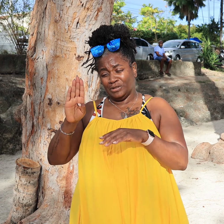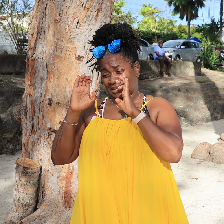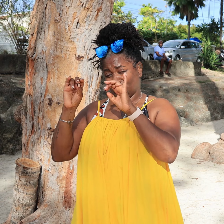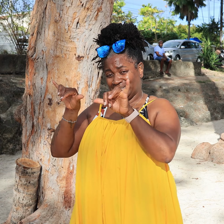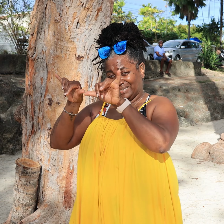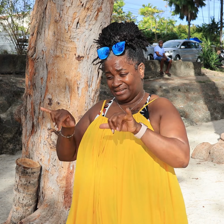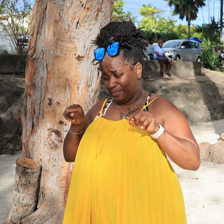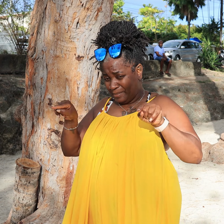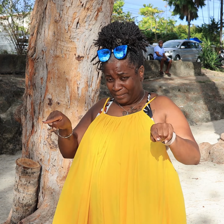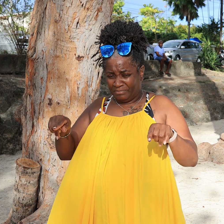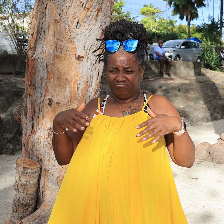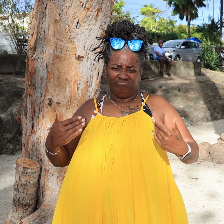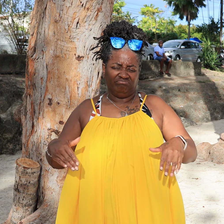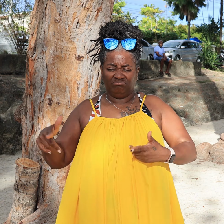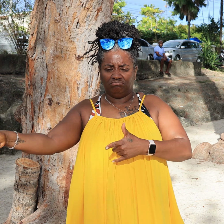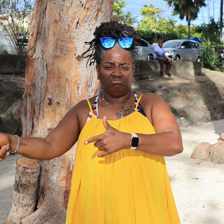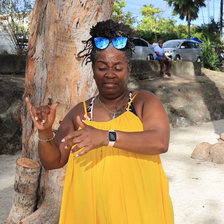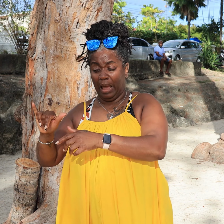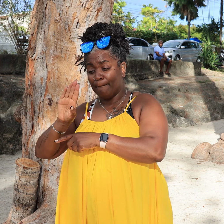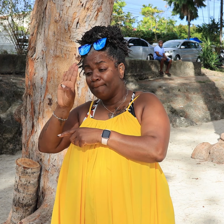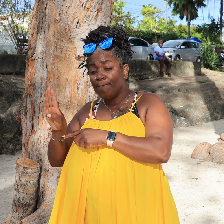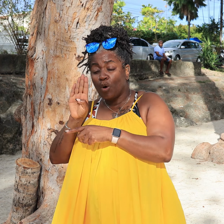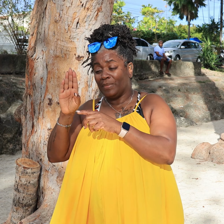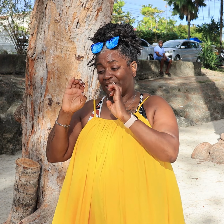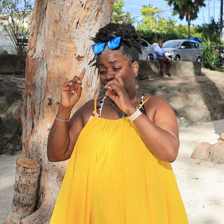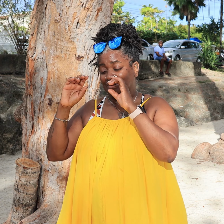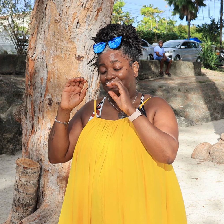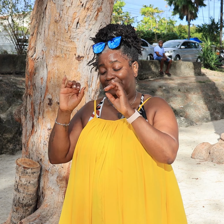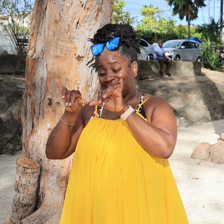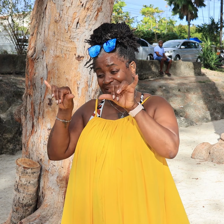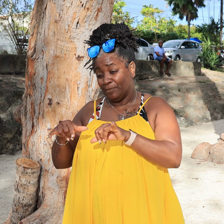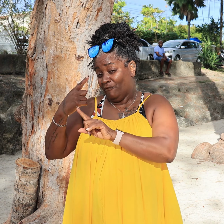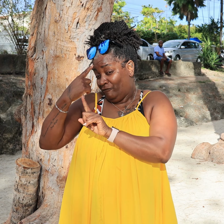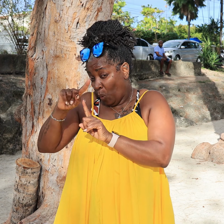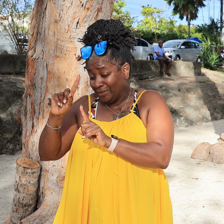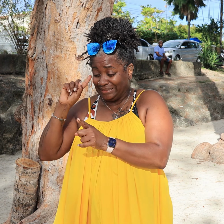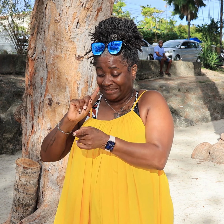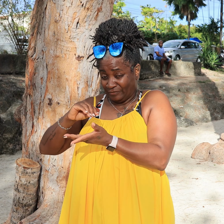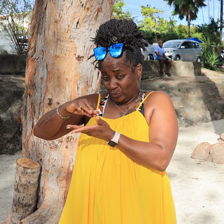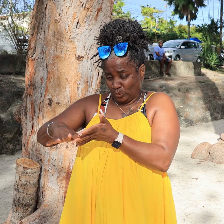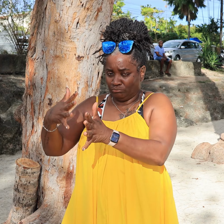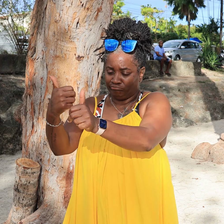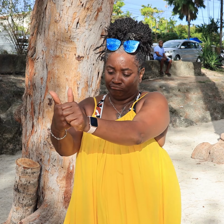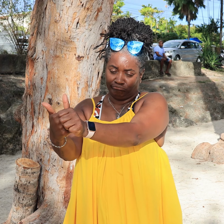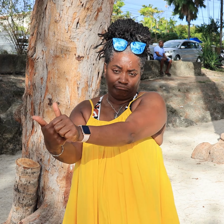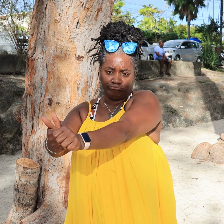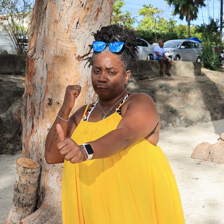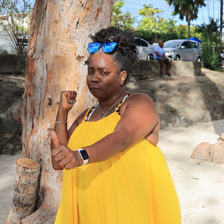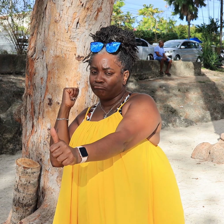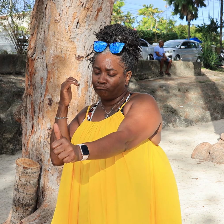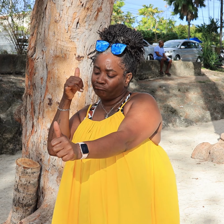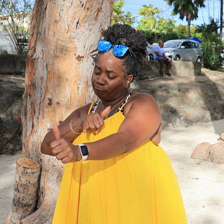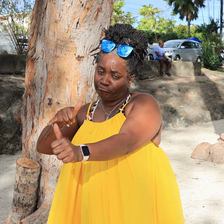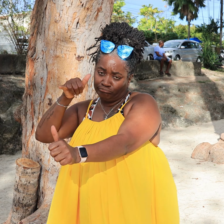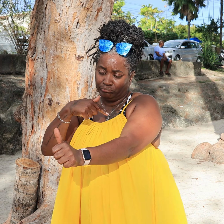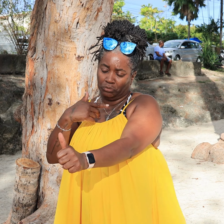Barbados education system, and the Barbados education system for deaf students is way behind. Wow,